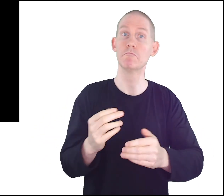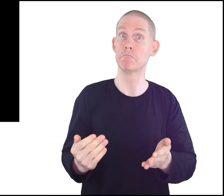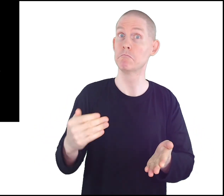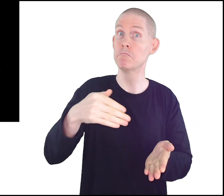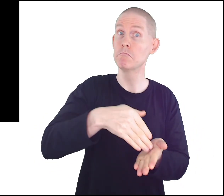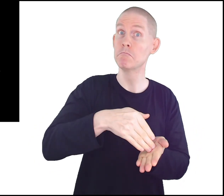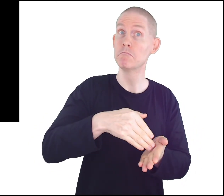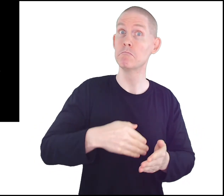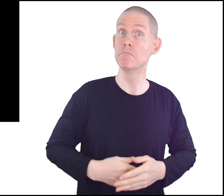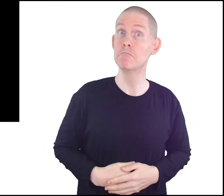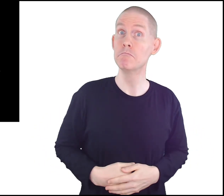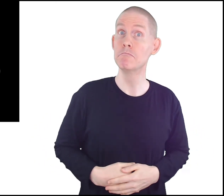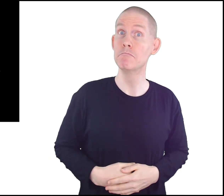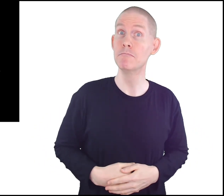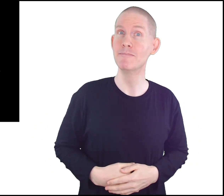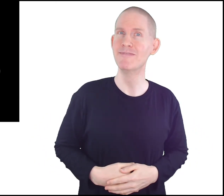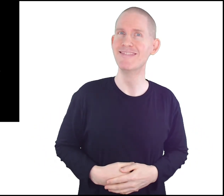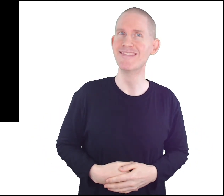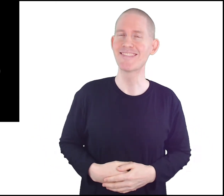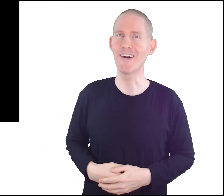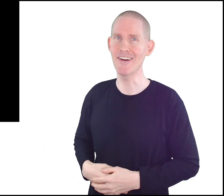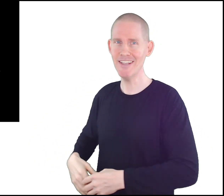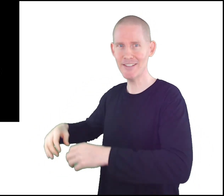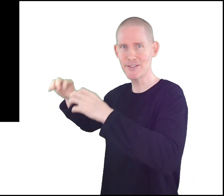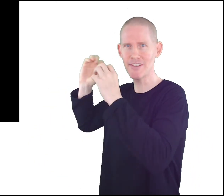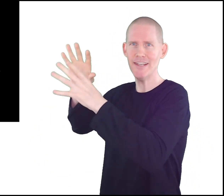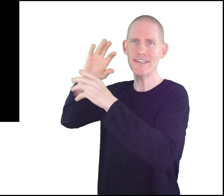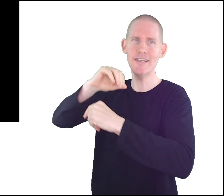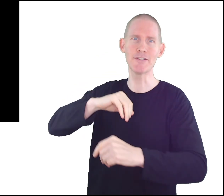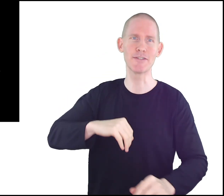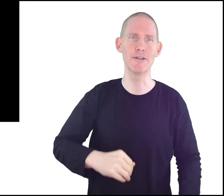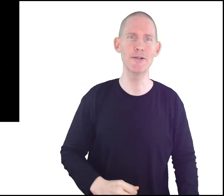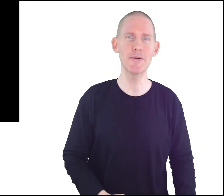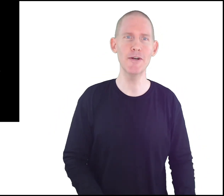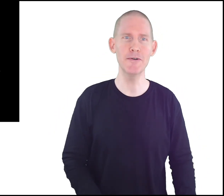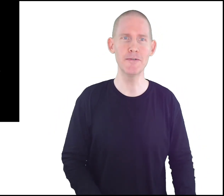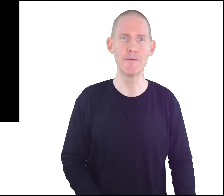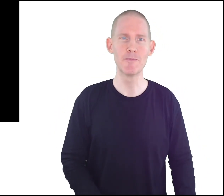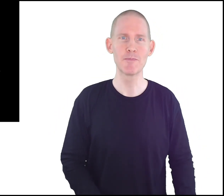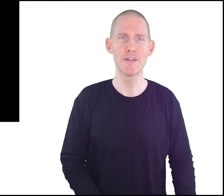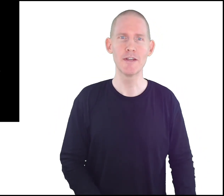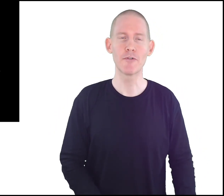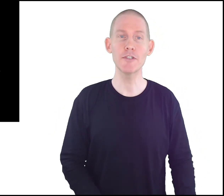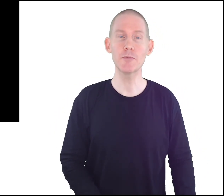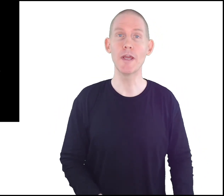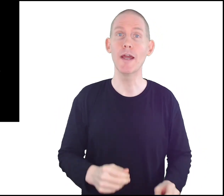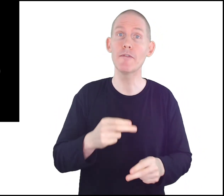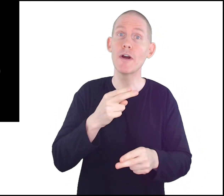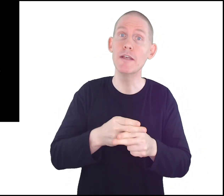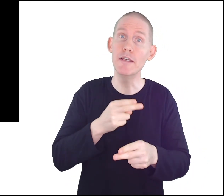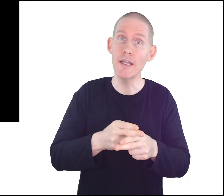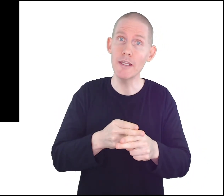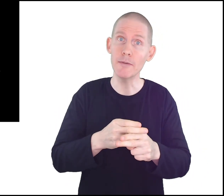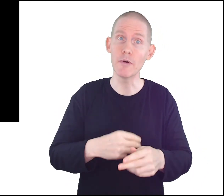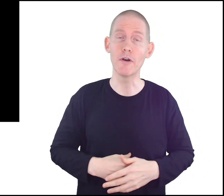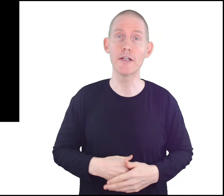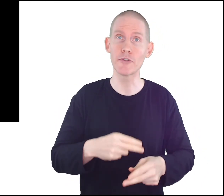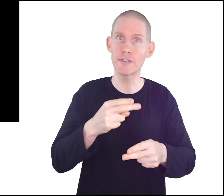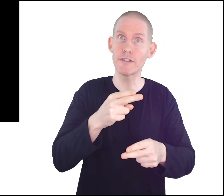All right, let's sign this. Here we go. First, we have a name. All right, so this is a sign